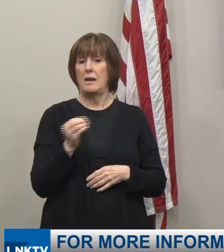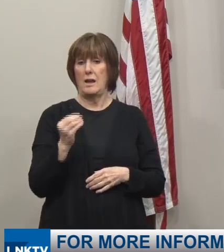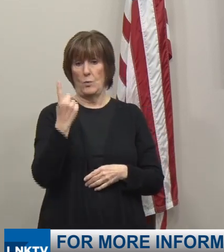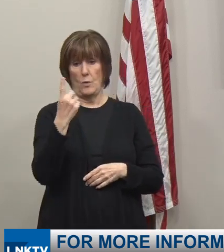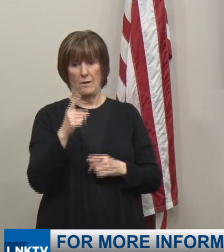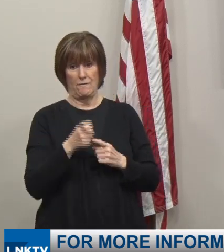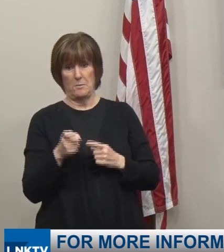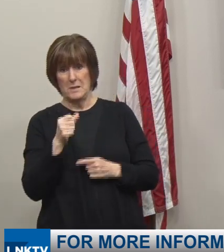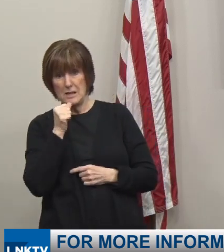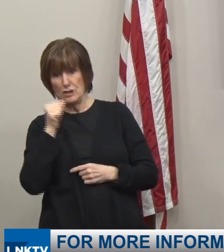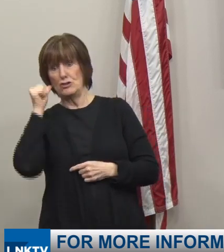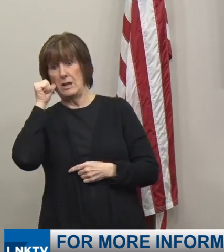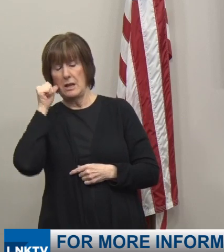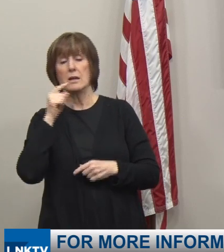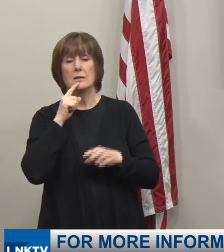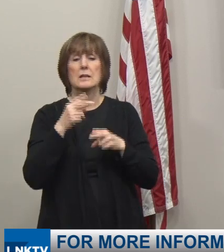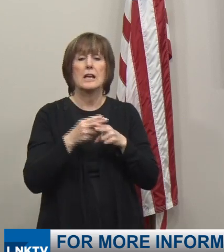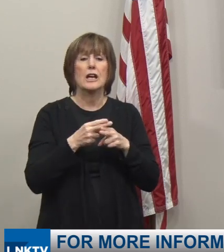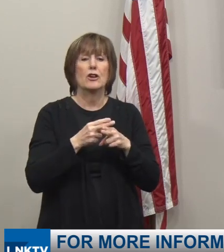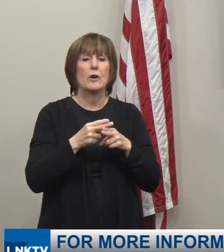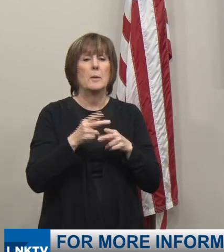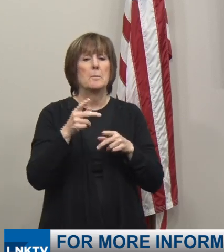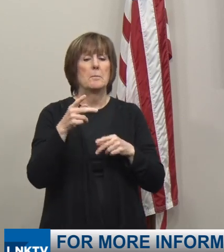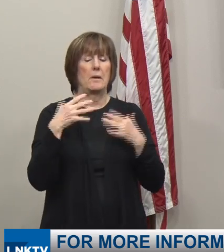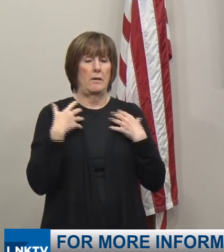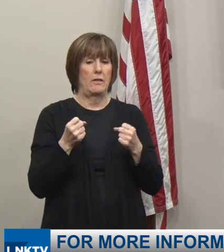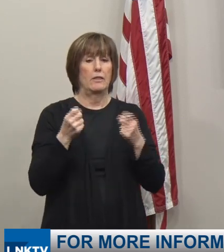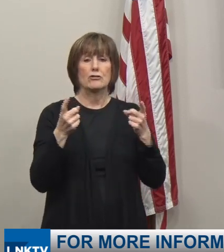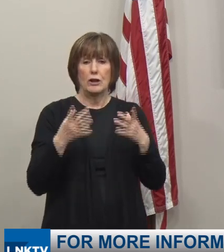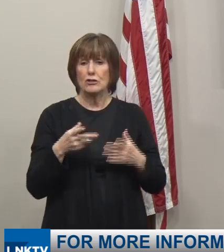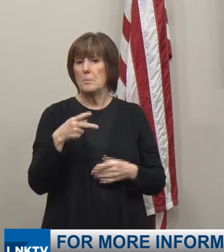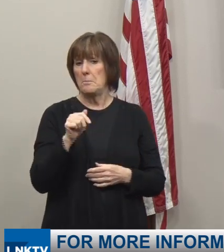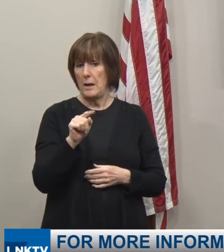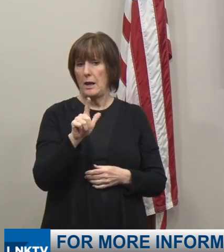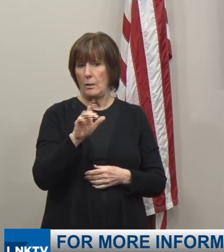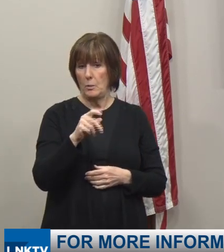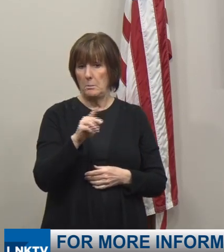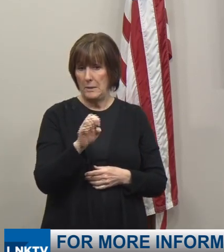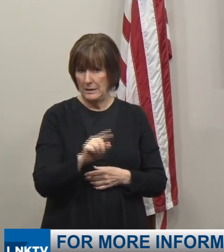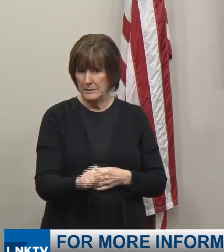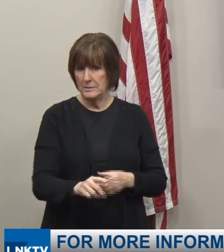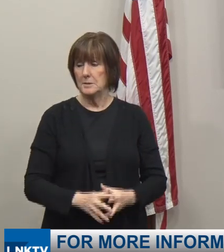reported yesterday, is Interim Health Director Pat Lopez.